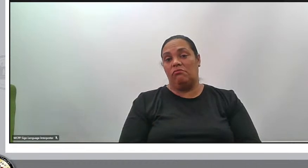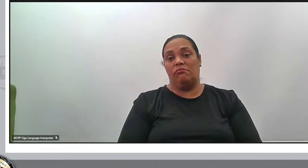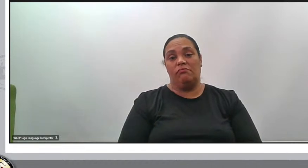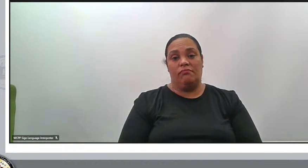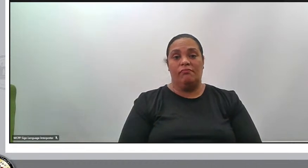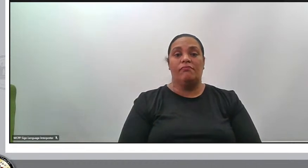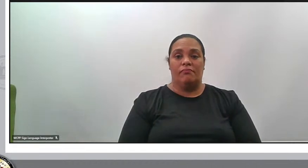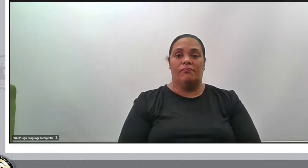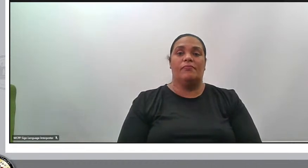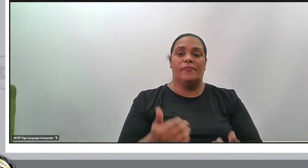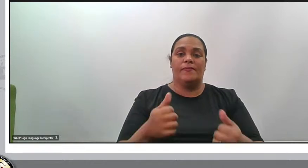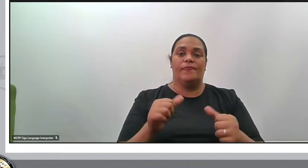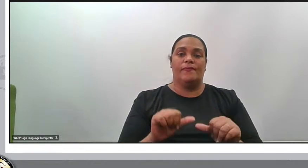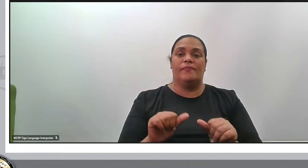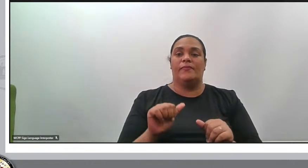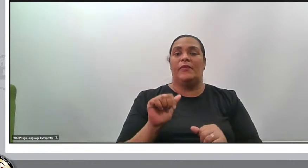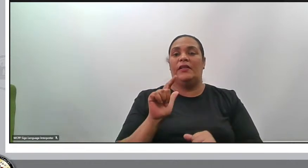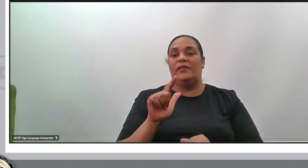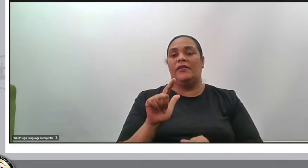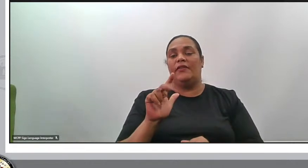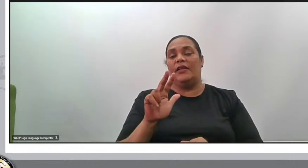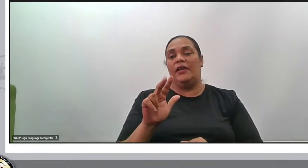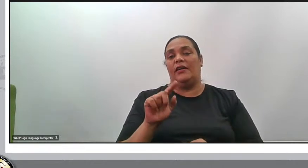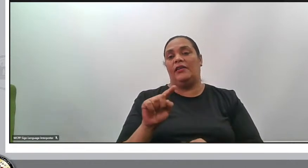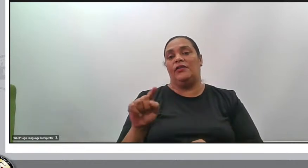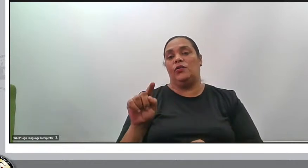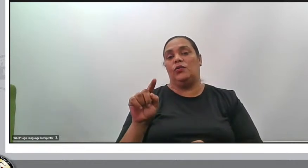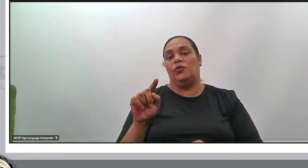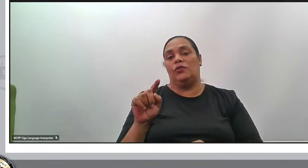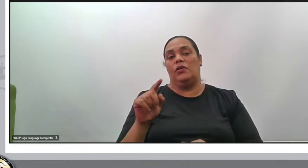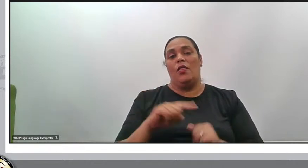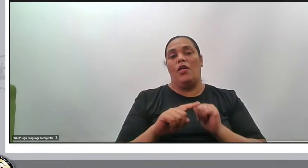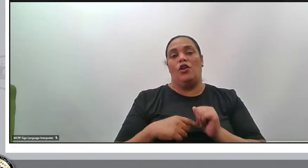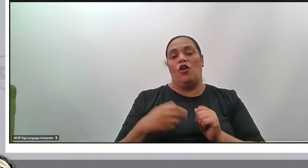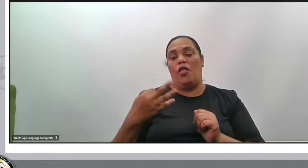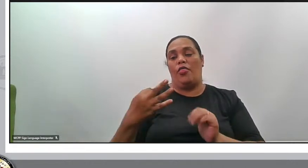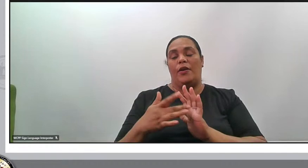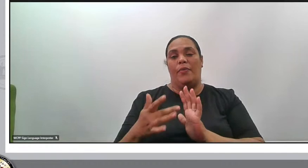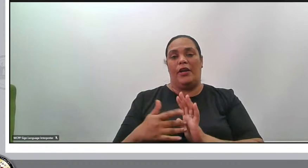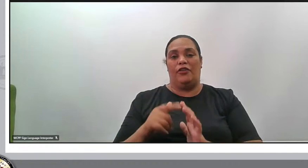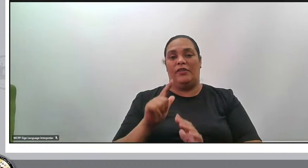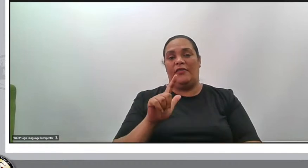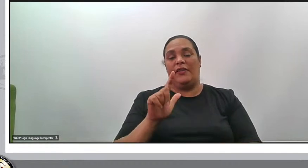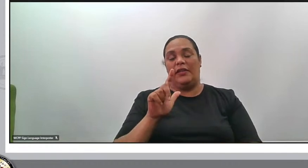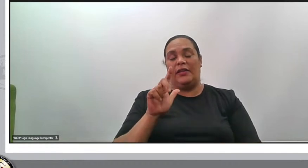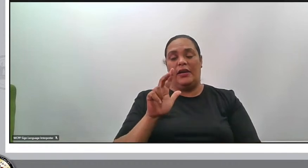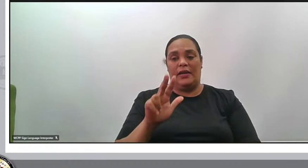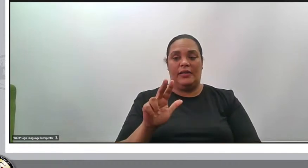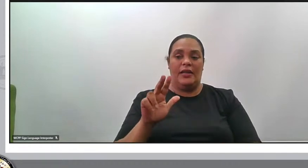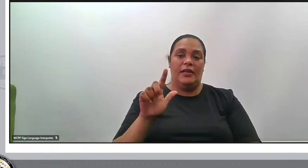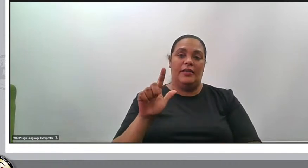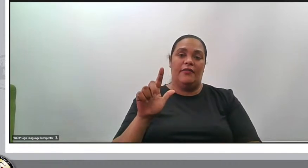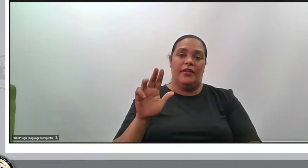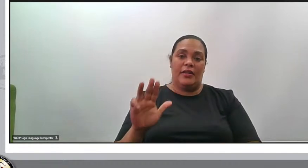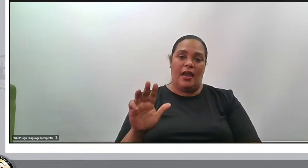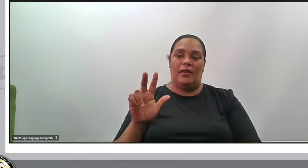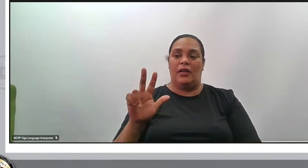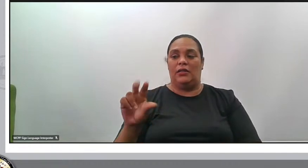77? And none, then let's move on to 78 and 70. Let's do the last three pages, 78, 79 and